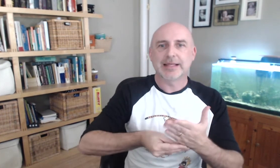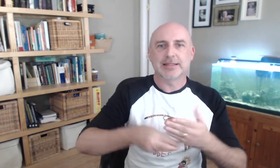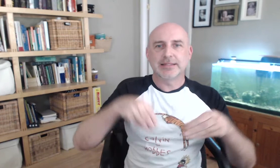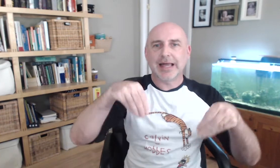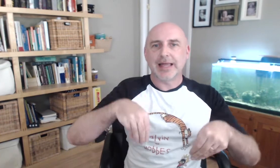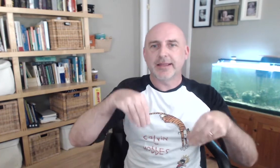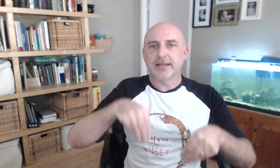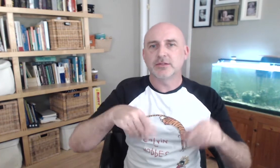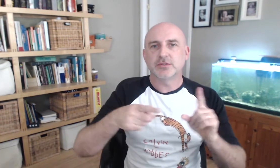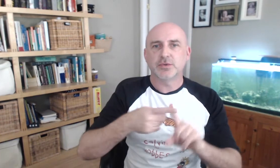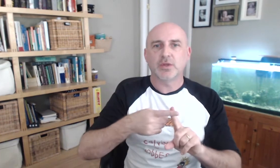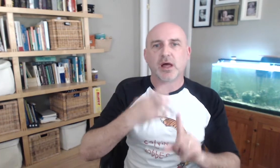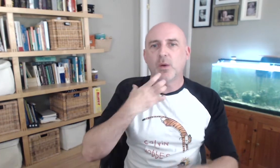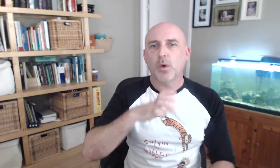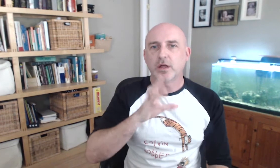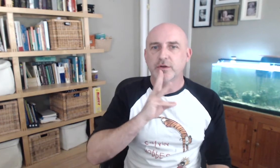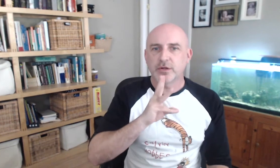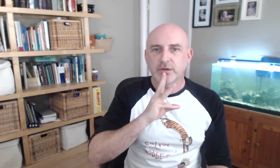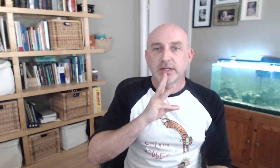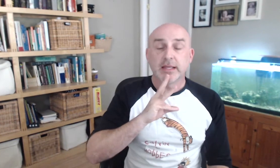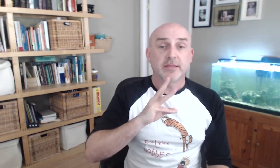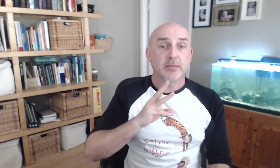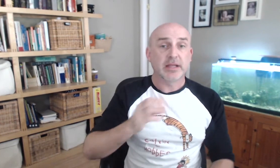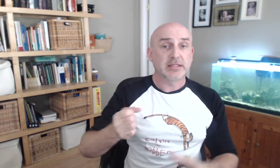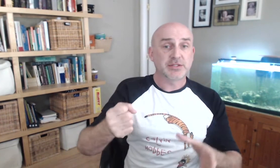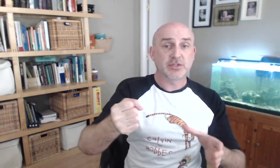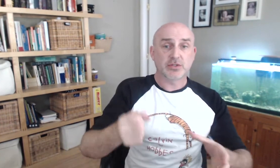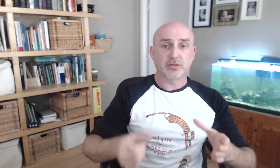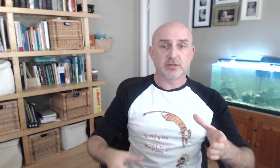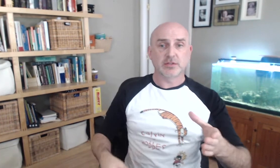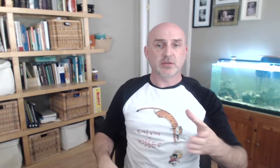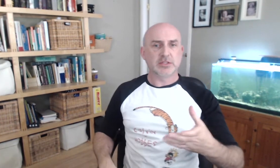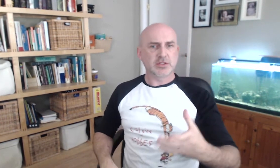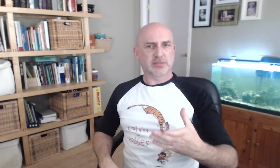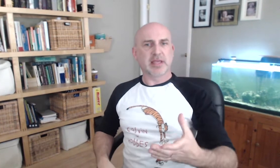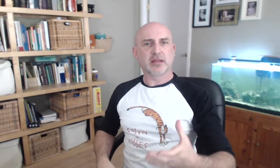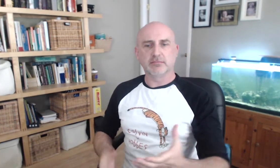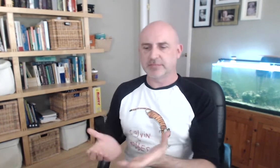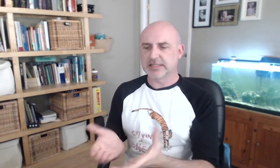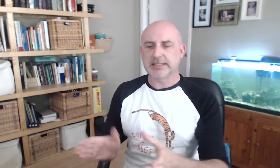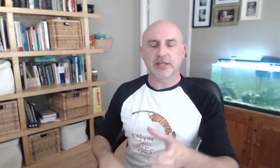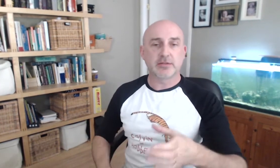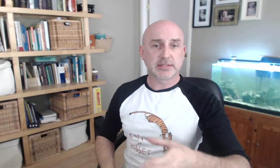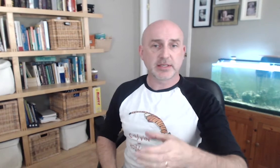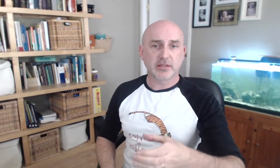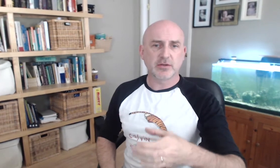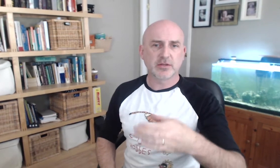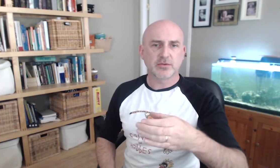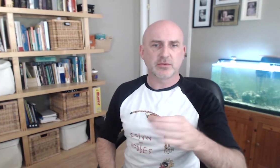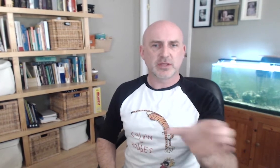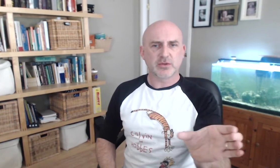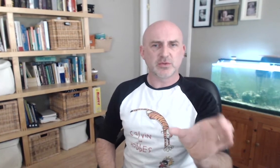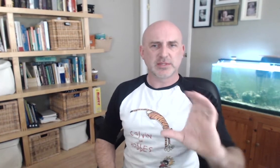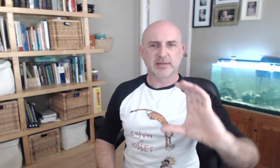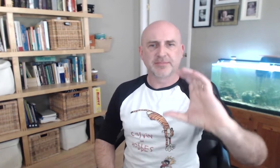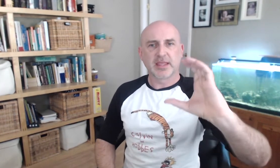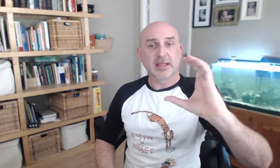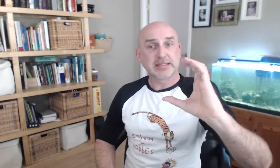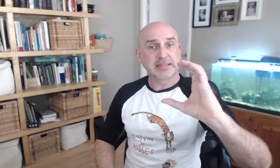the dye to the hot water, they might need to stir. So let's just make a container. You could either use a